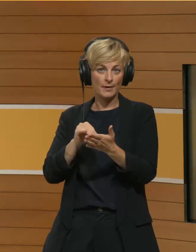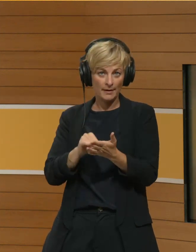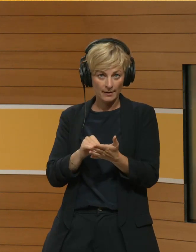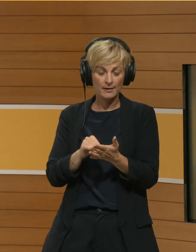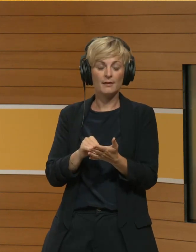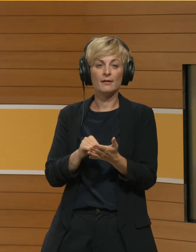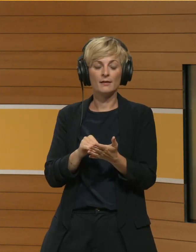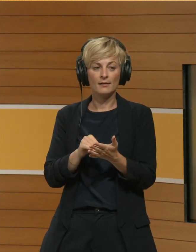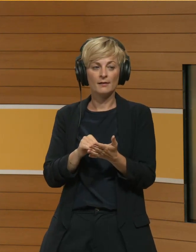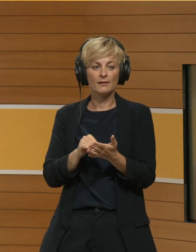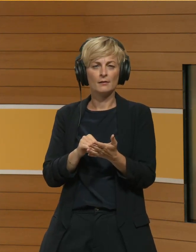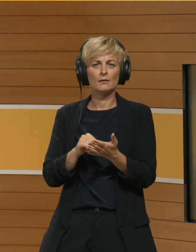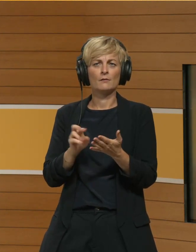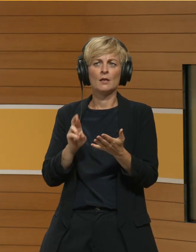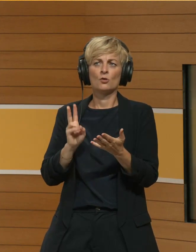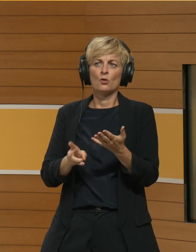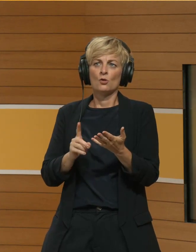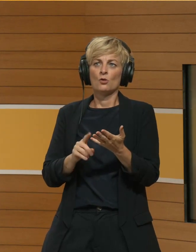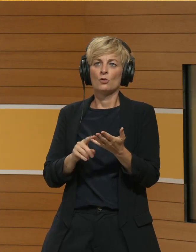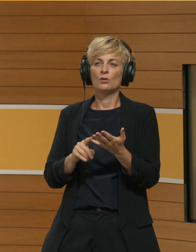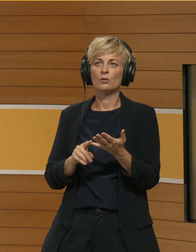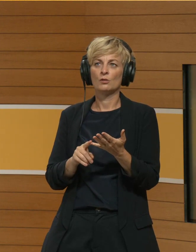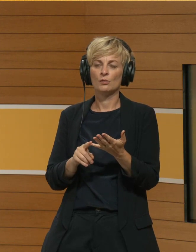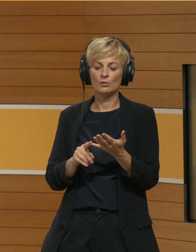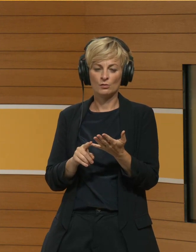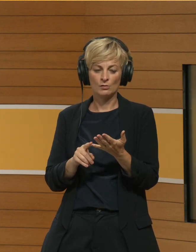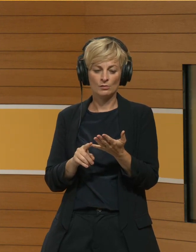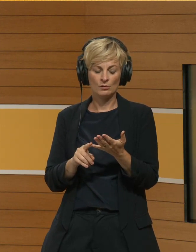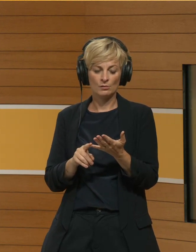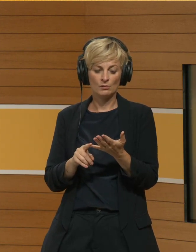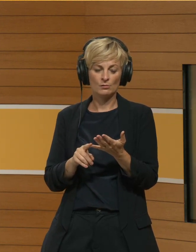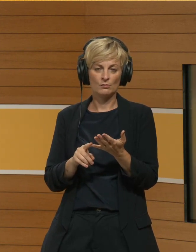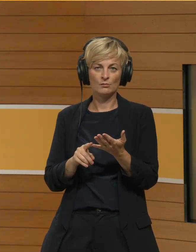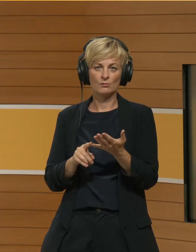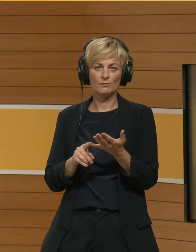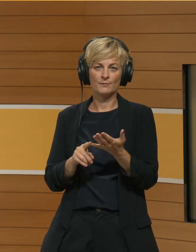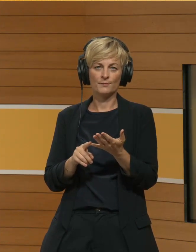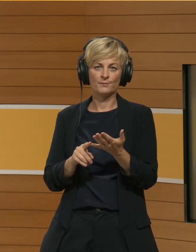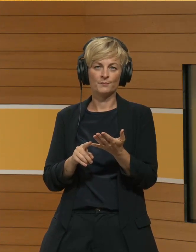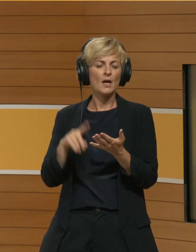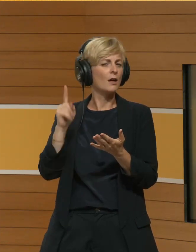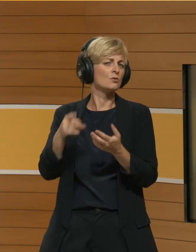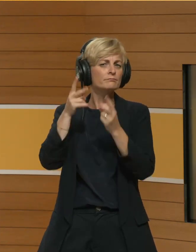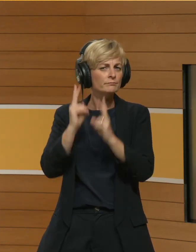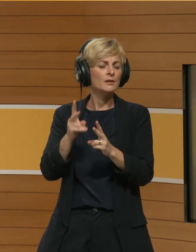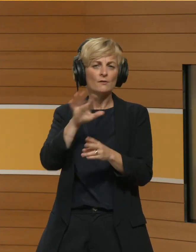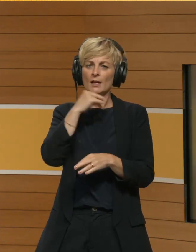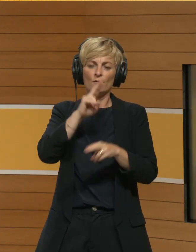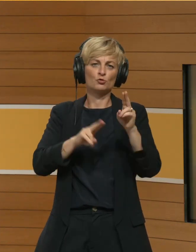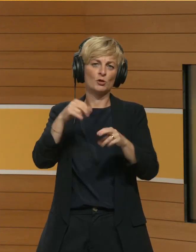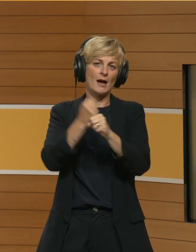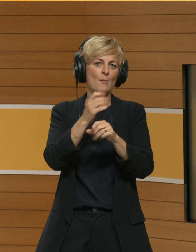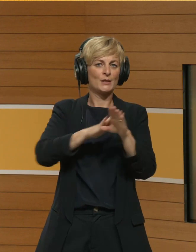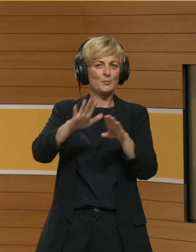Who else is on it? Sort of a broad representation across the hospital to get all the